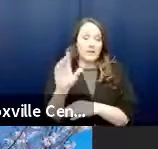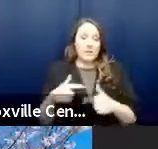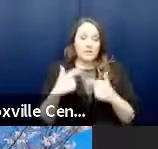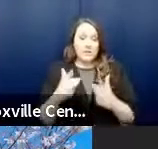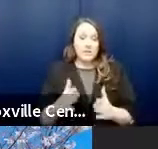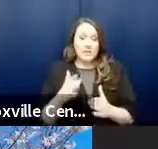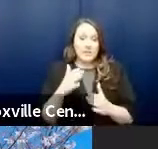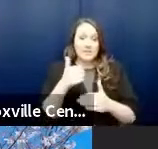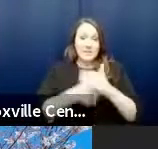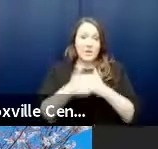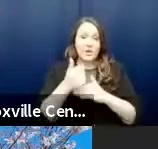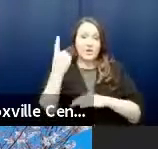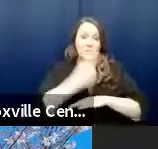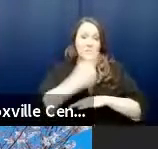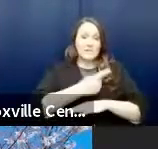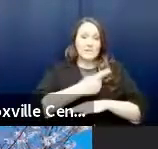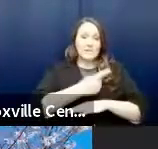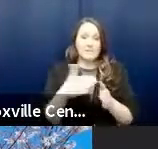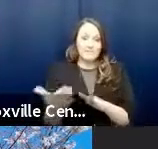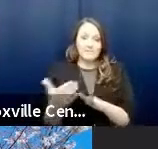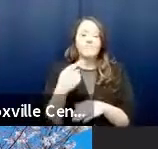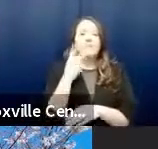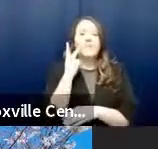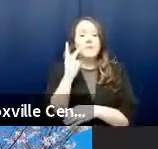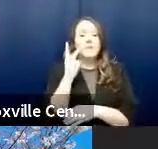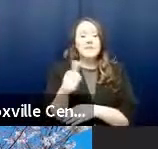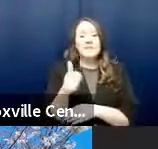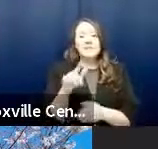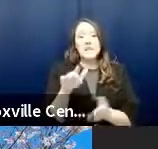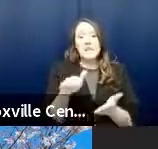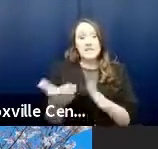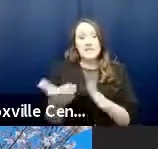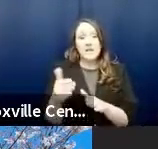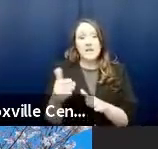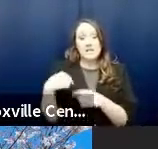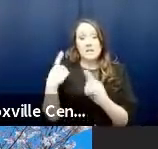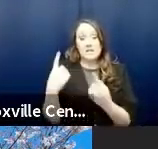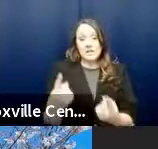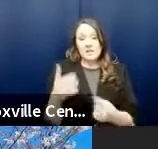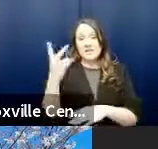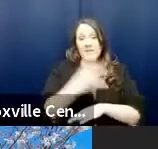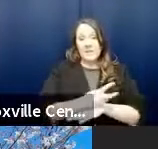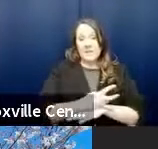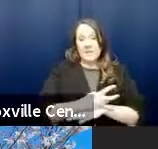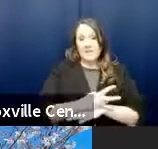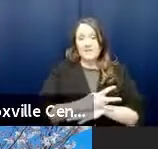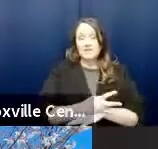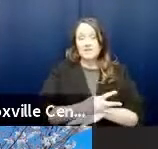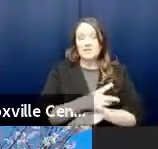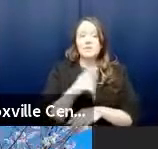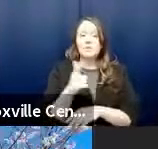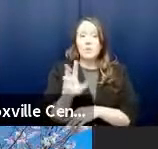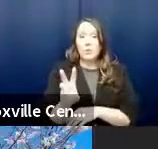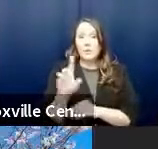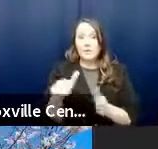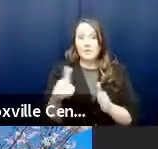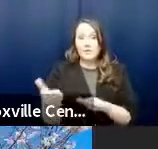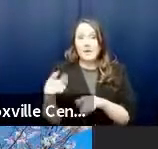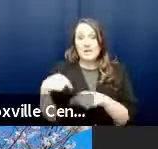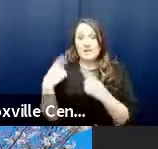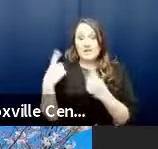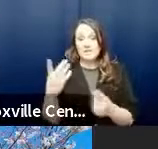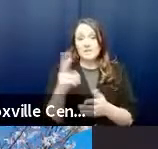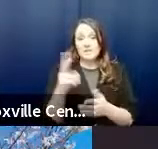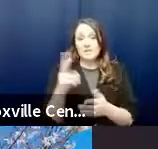of deaths. We have seen 10 deaths related to COVID-19 over the past 7 days and 26 deaths in the last